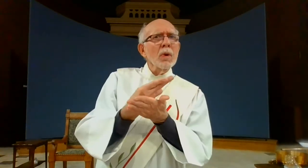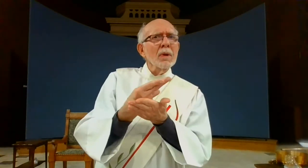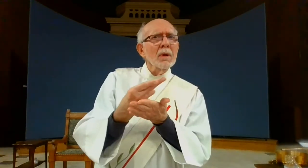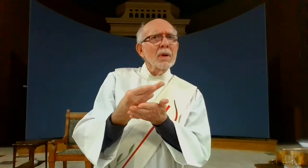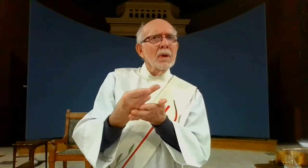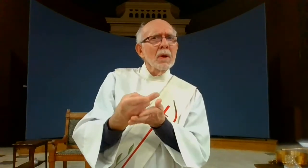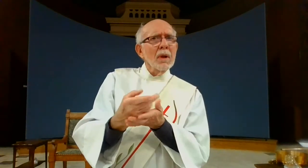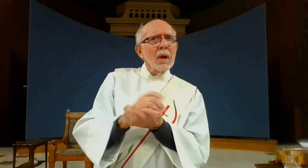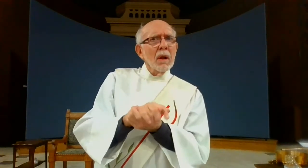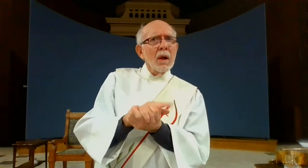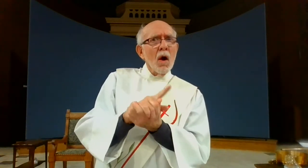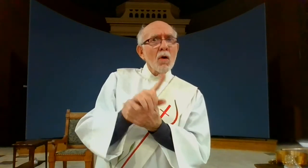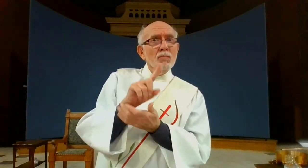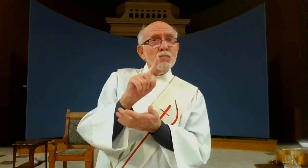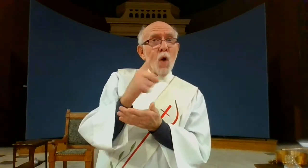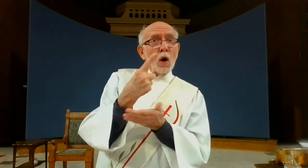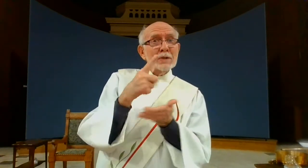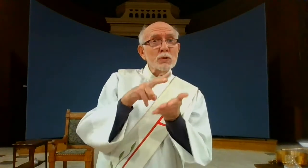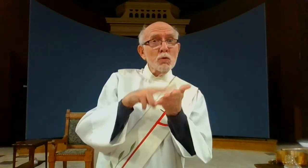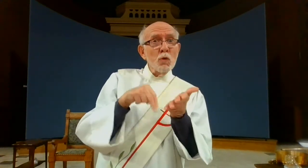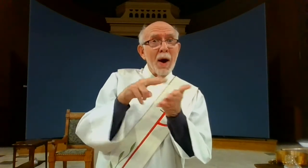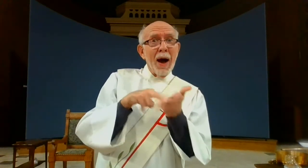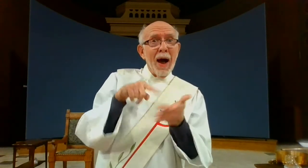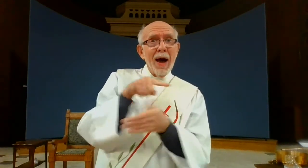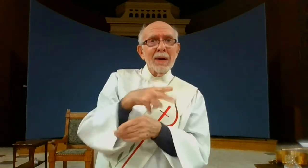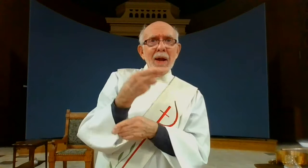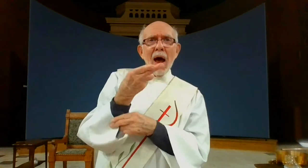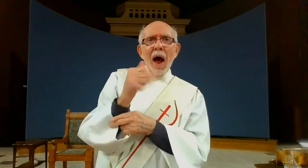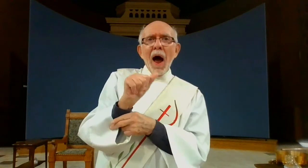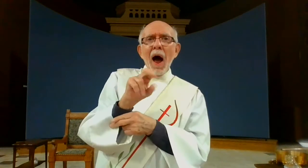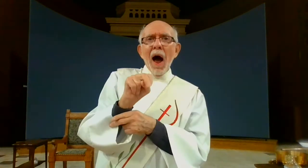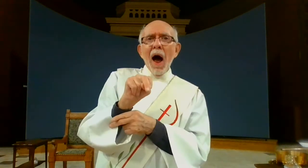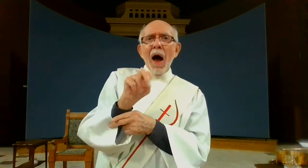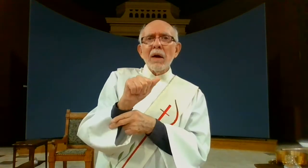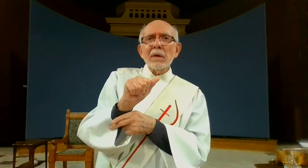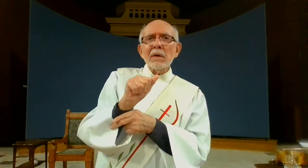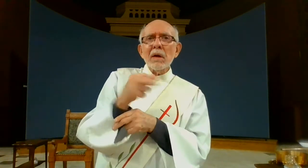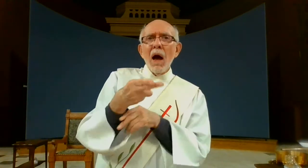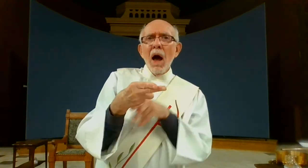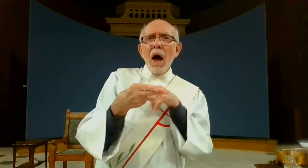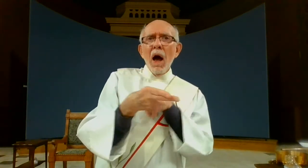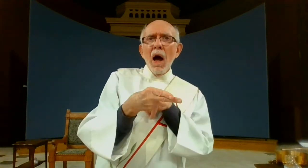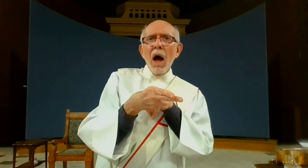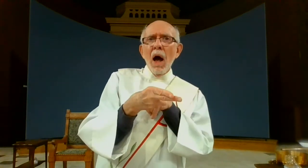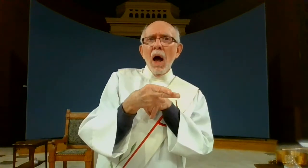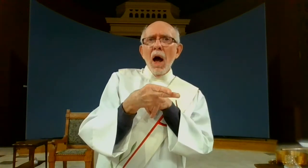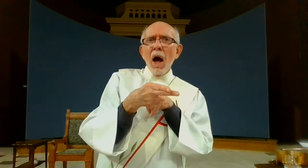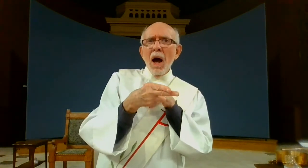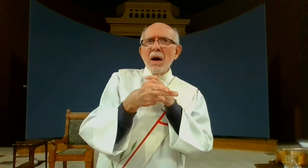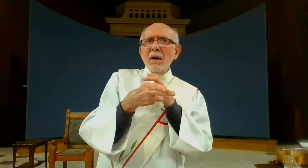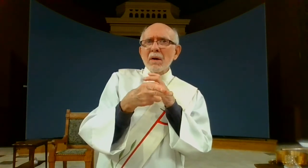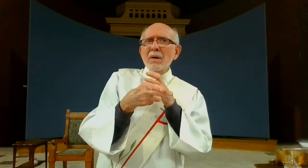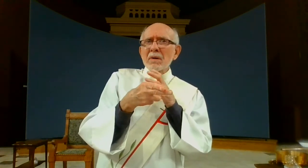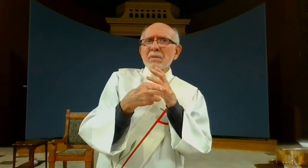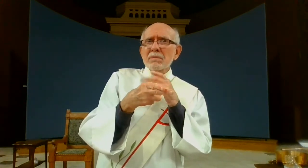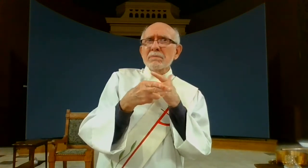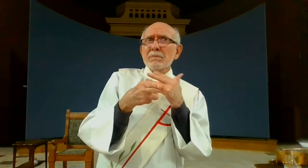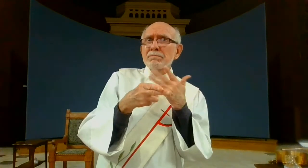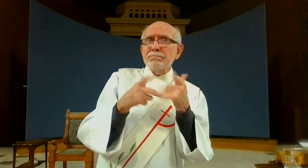about what it means to be holy. In the first reading, Hannah, she can't